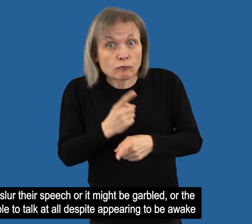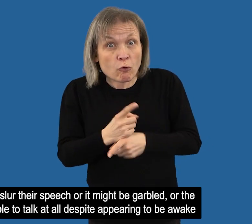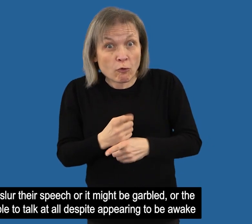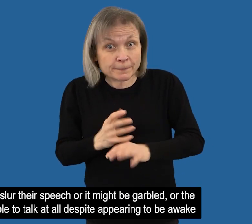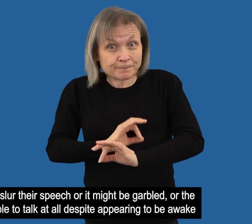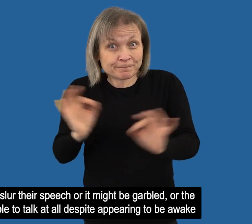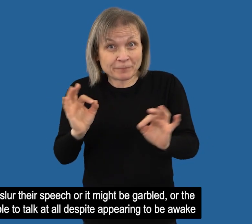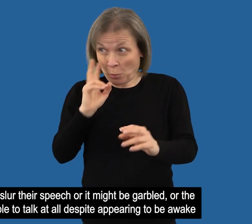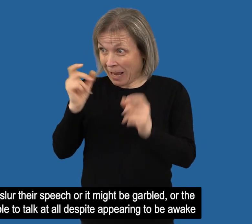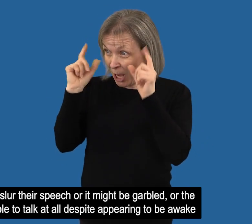to be awake.